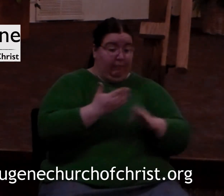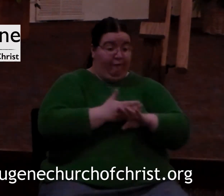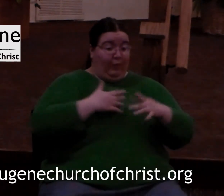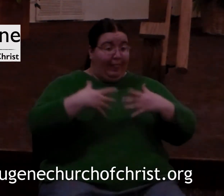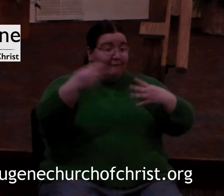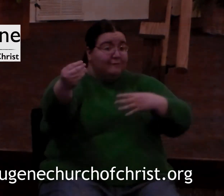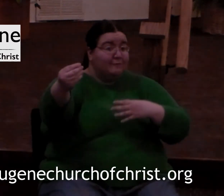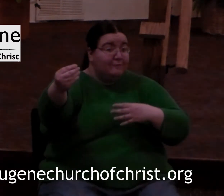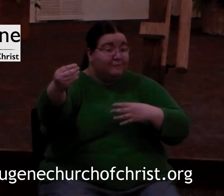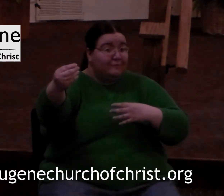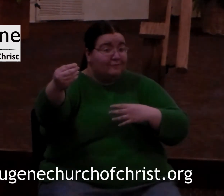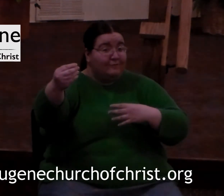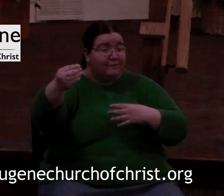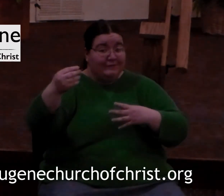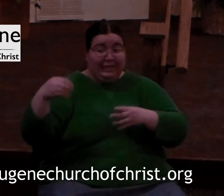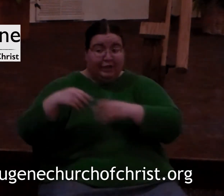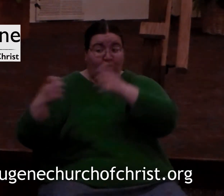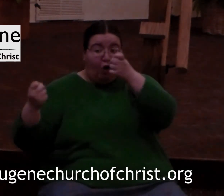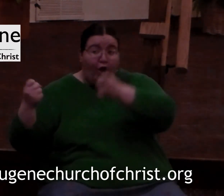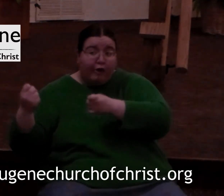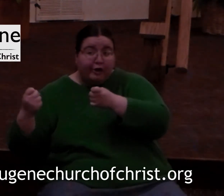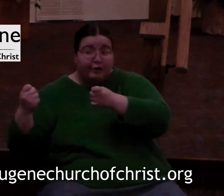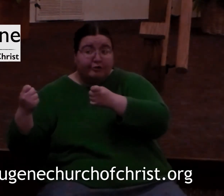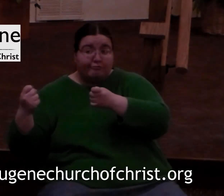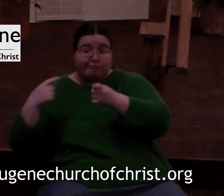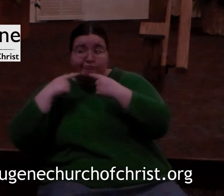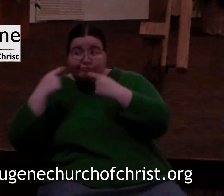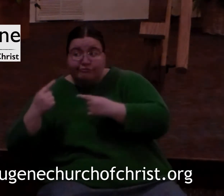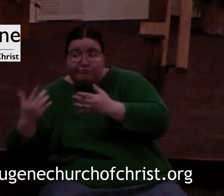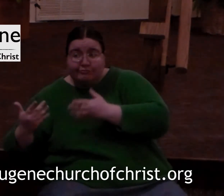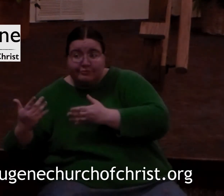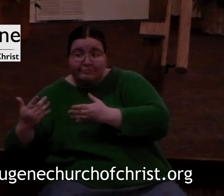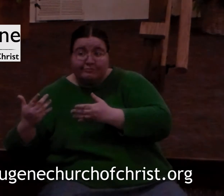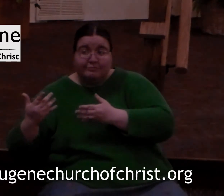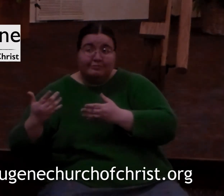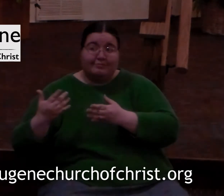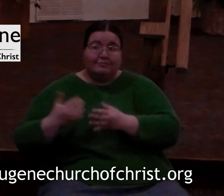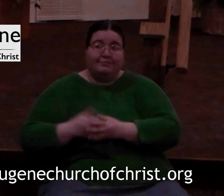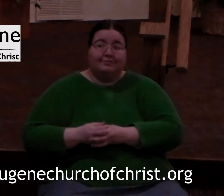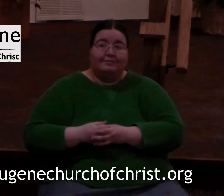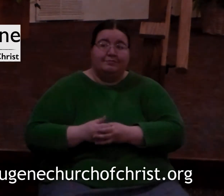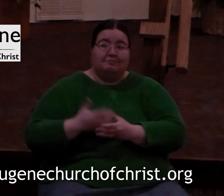Some of us will sin in our cars on the way home. Some of us will sin in the way we treat the server at the restaurant later.